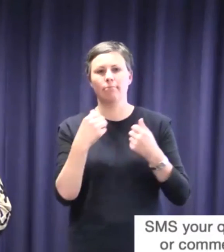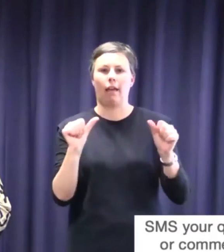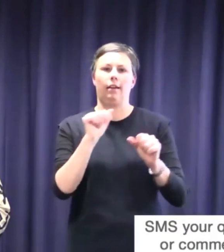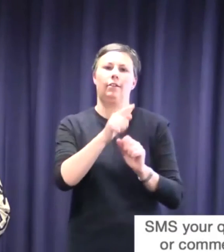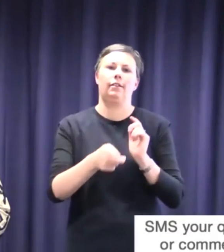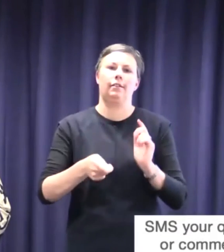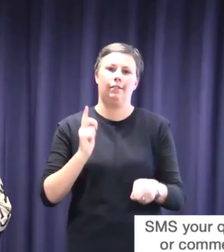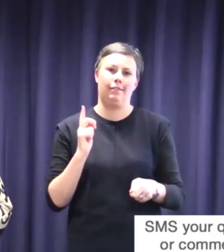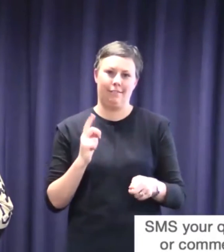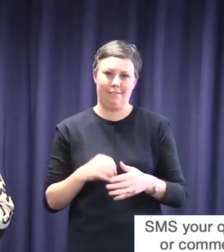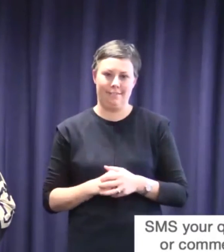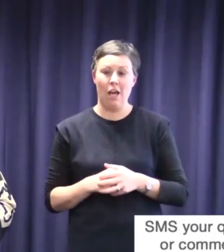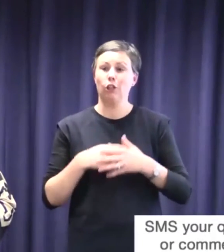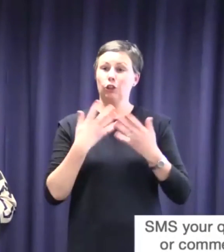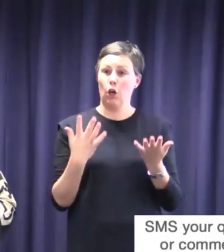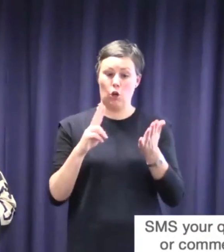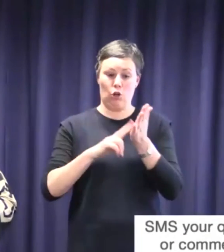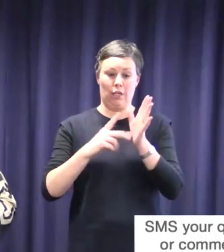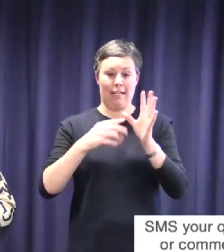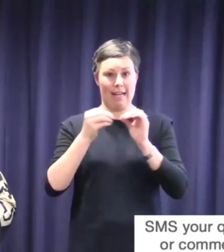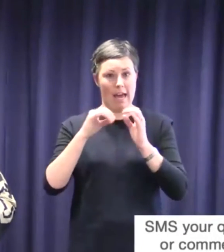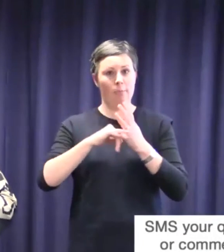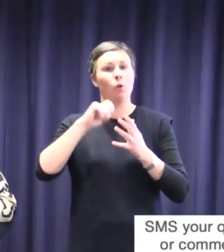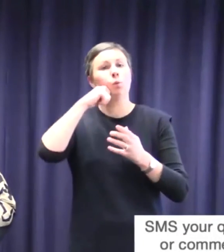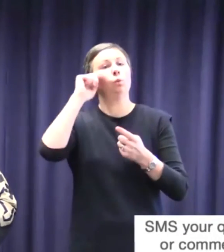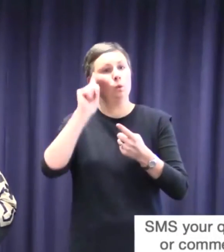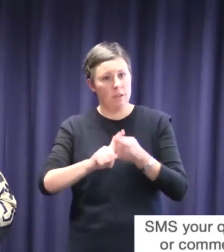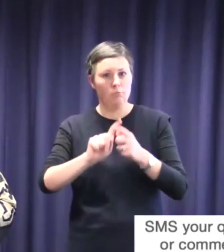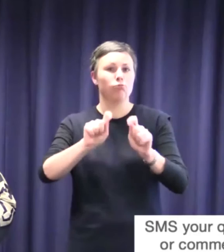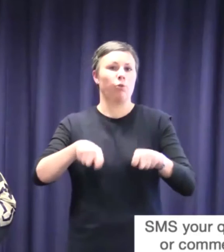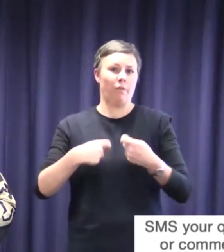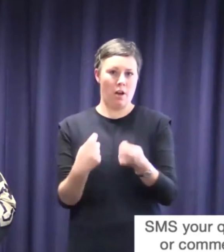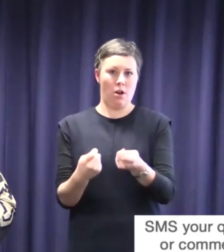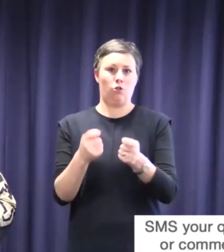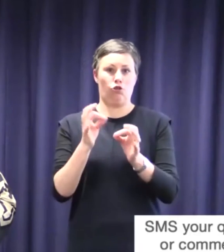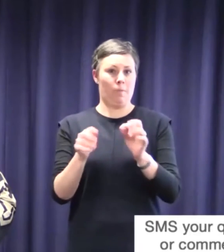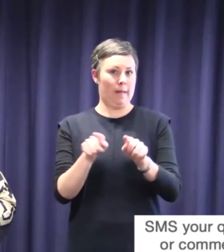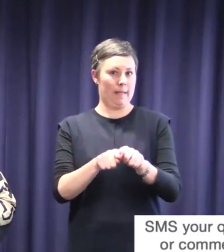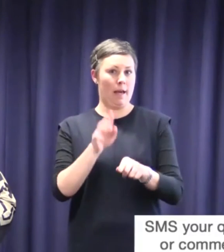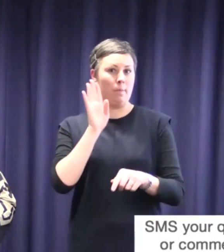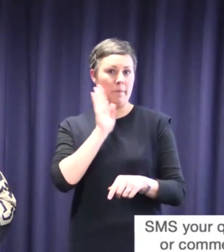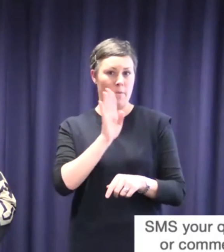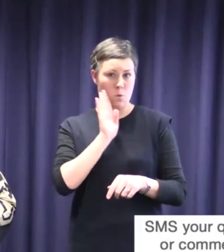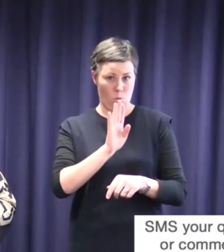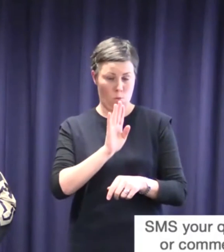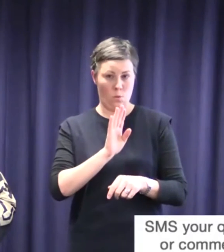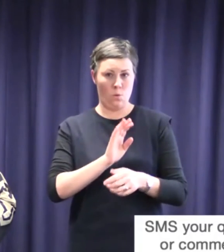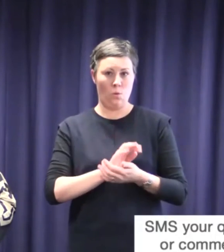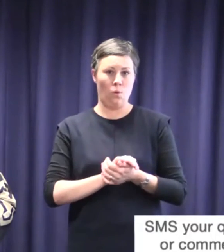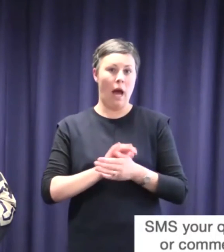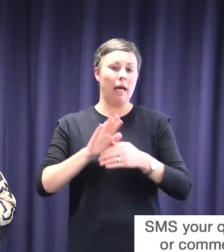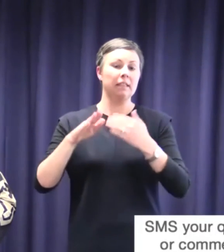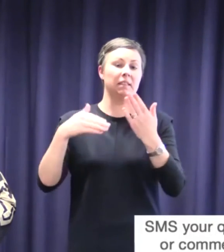in answer to your question, NAB services will continue as they were at